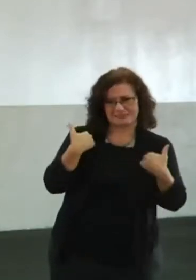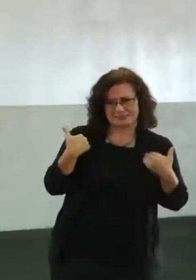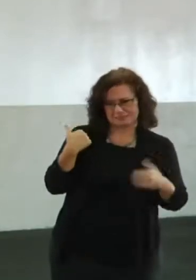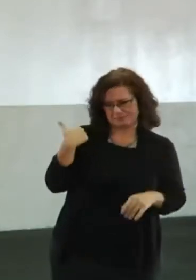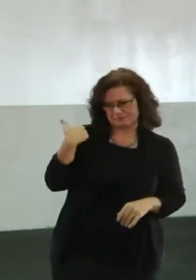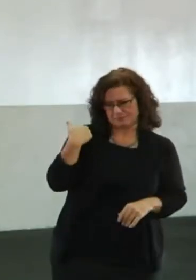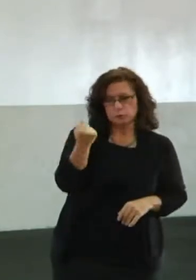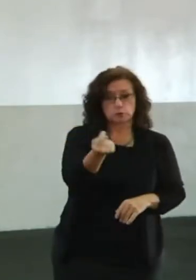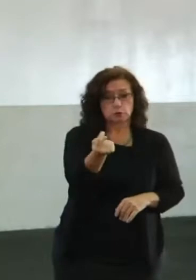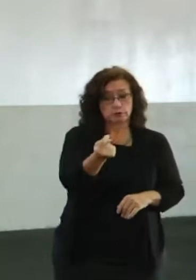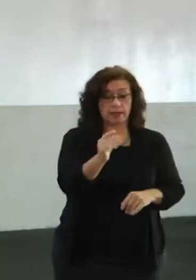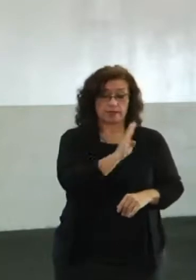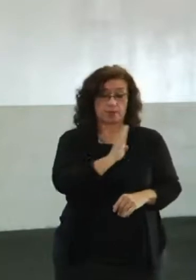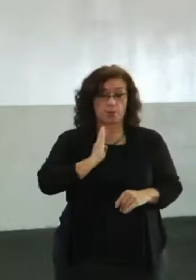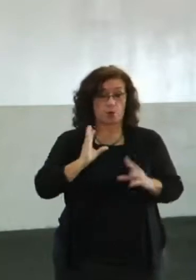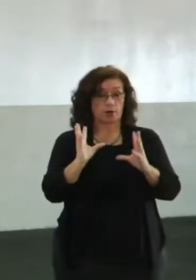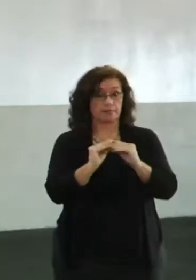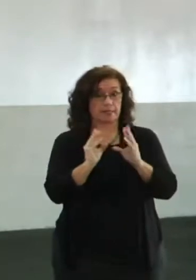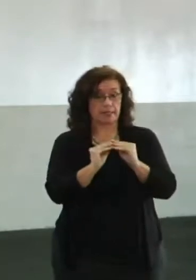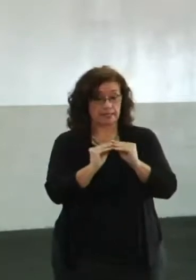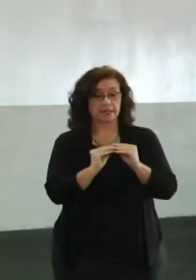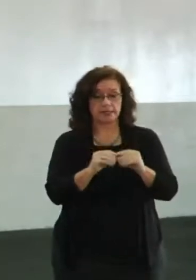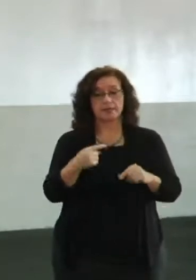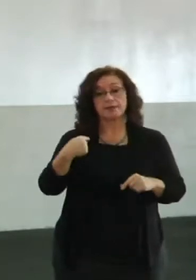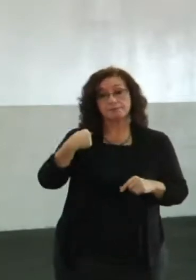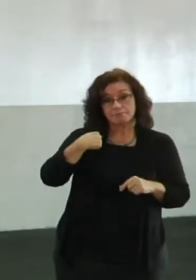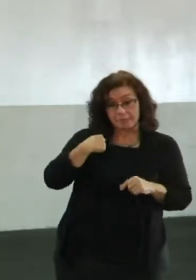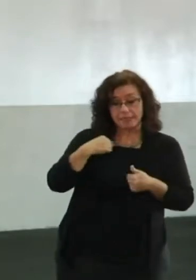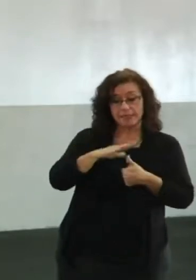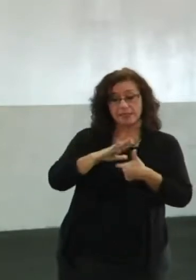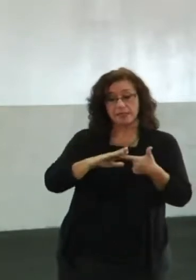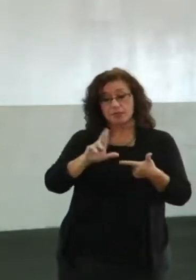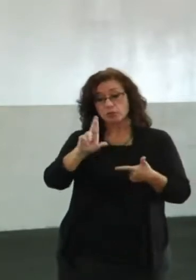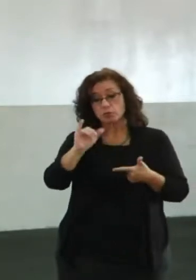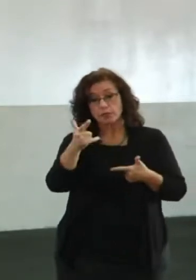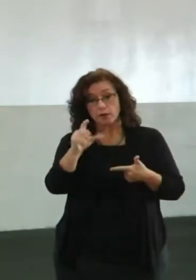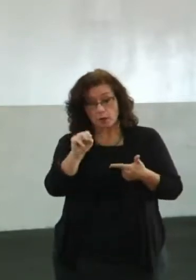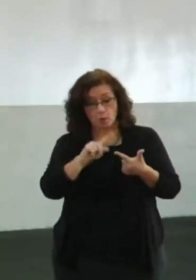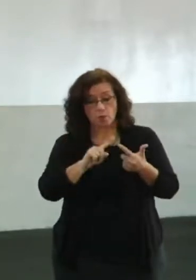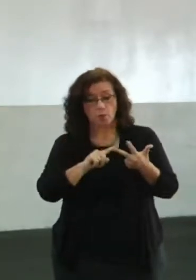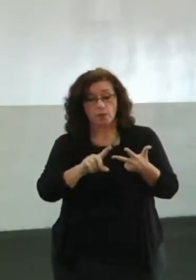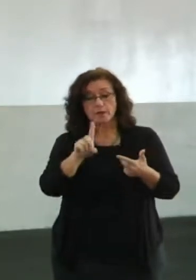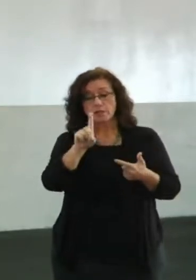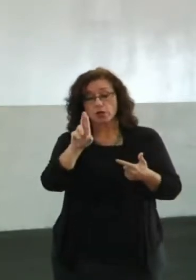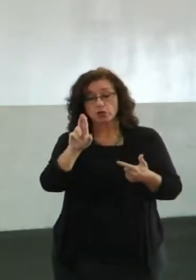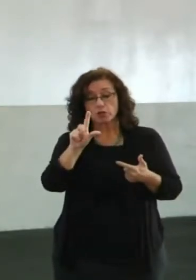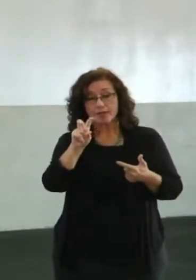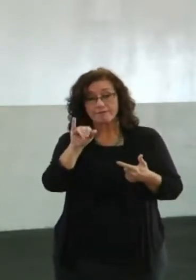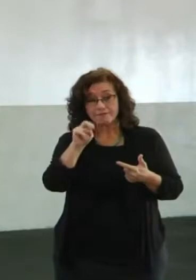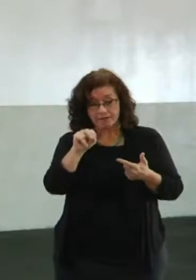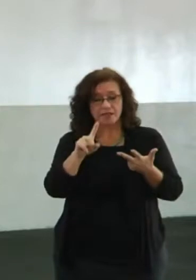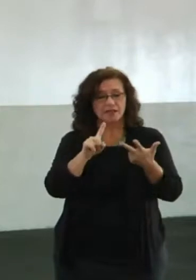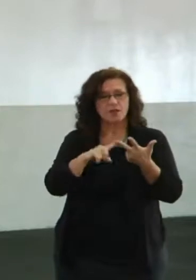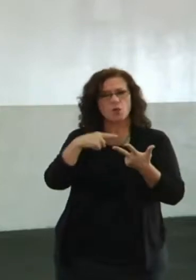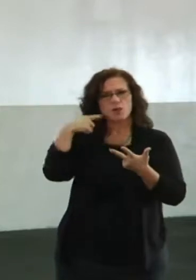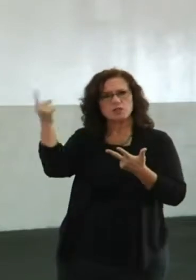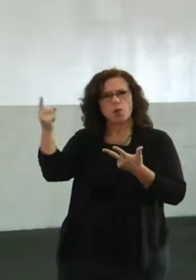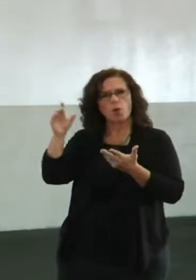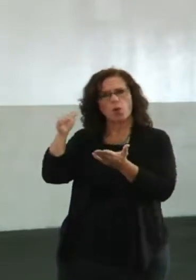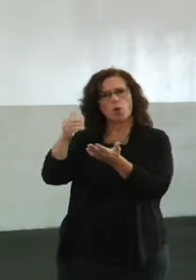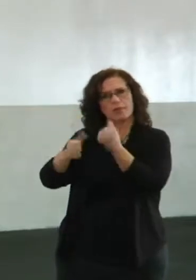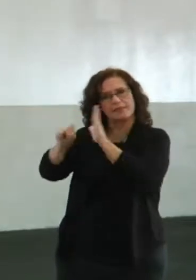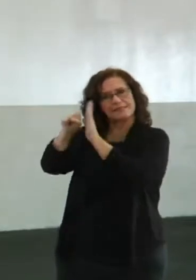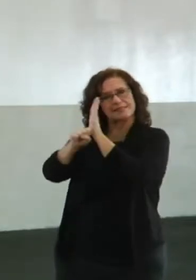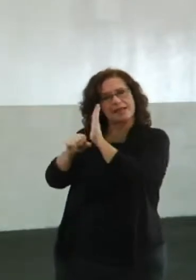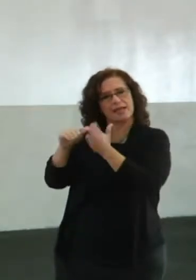Mr. Vargas and I spoke directly to Dr. Gawley, and we made this very point to him. It's like, we know you want to incentivize testing. We get it. We're a public health